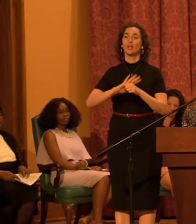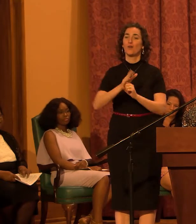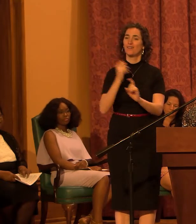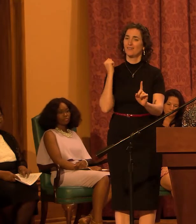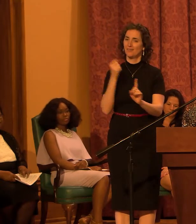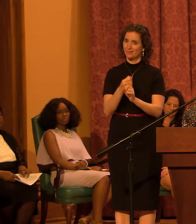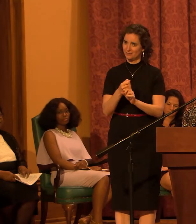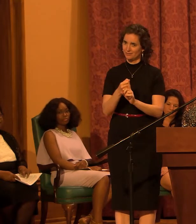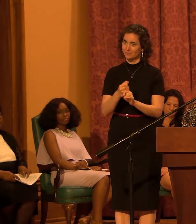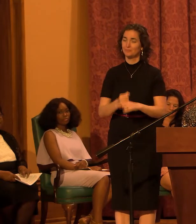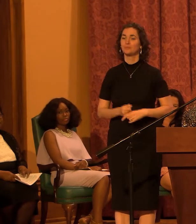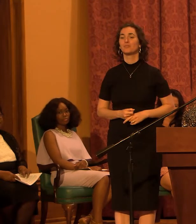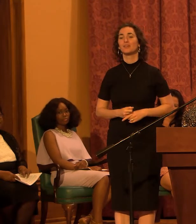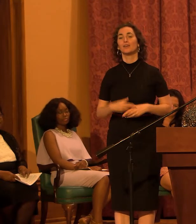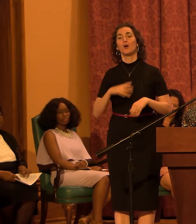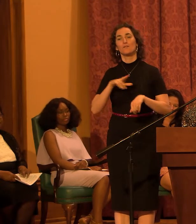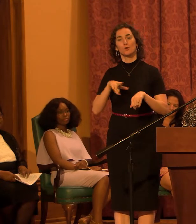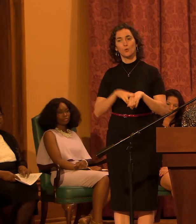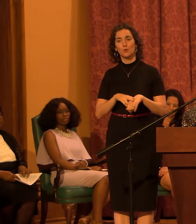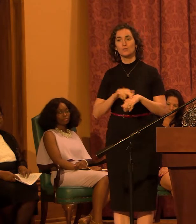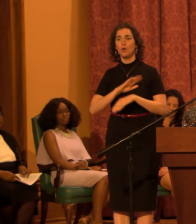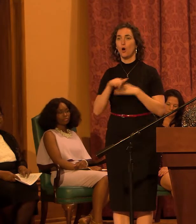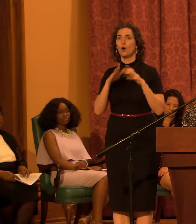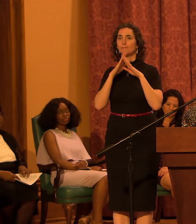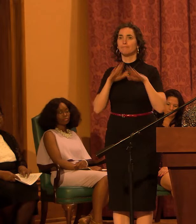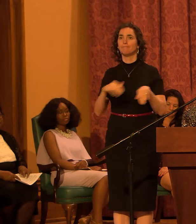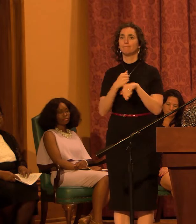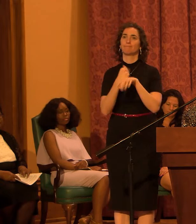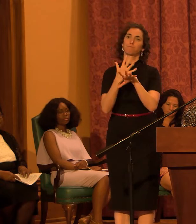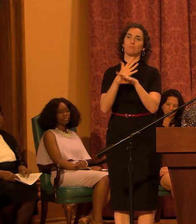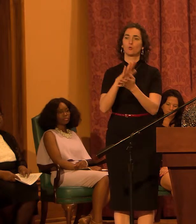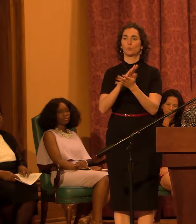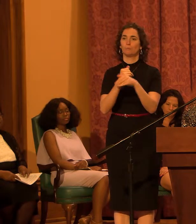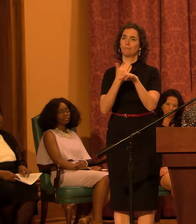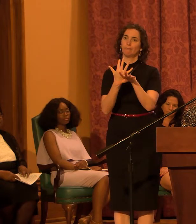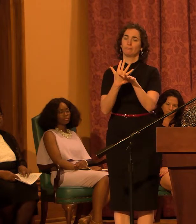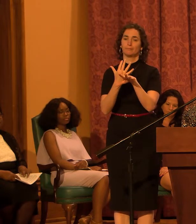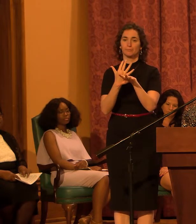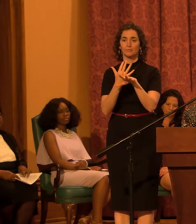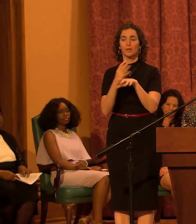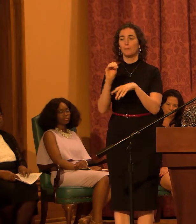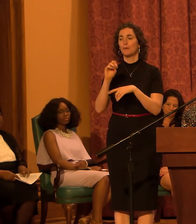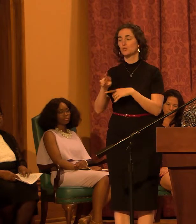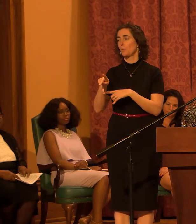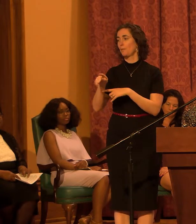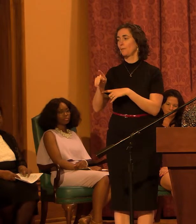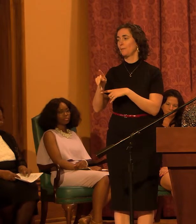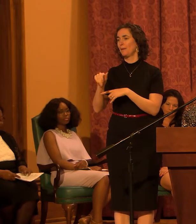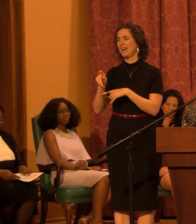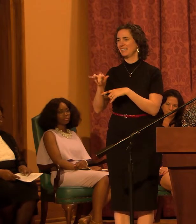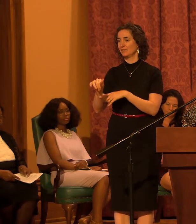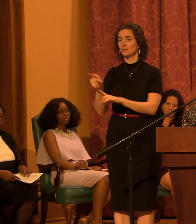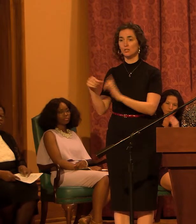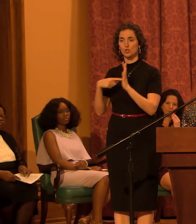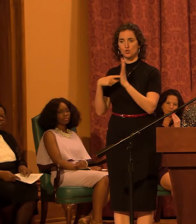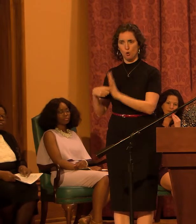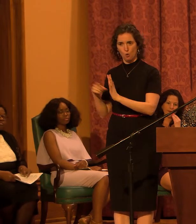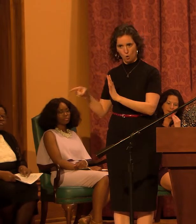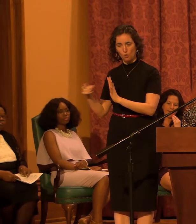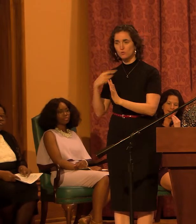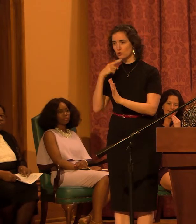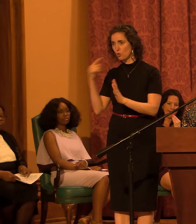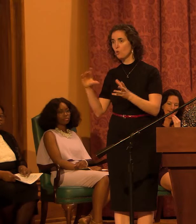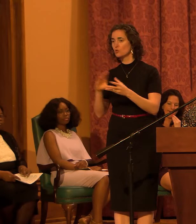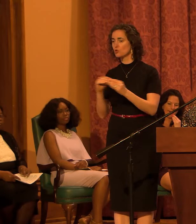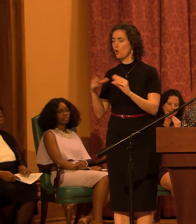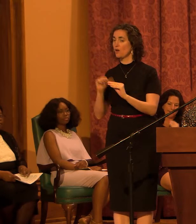hit, and of course we were all sidelined and virtual. And Mr. Patty had shown her and told her the story